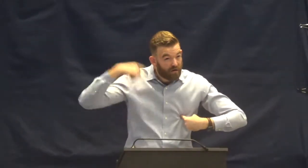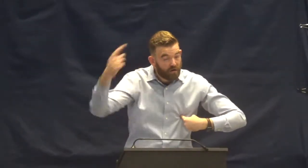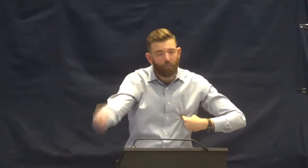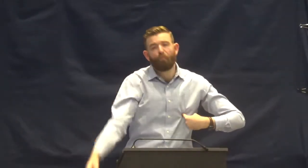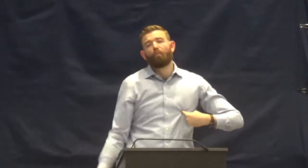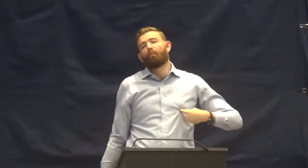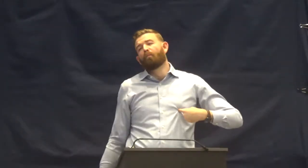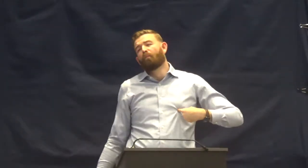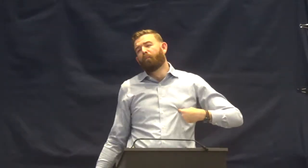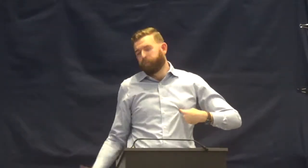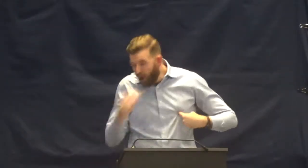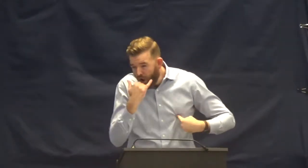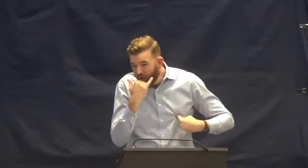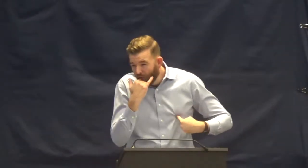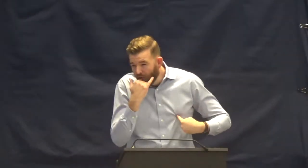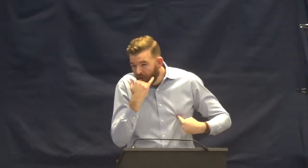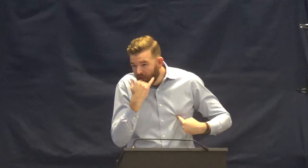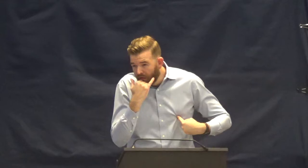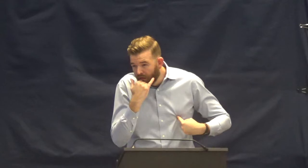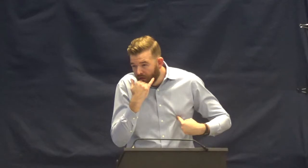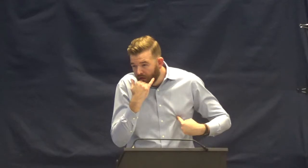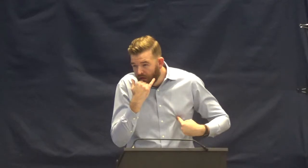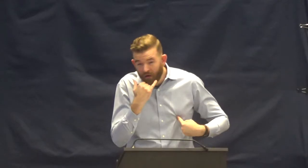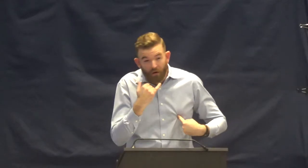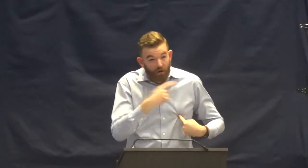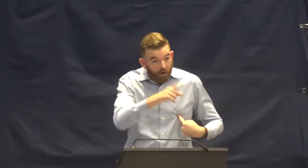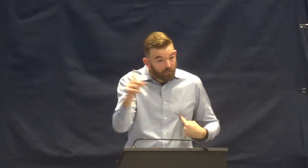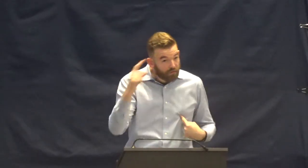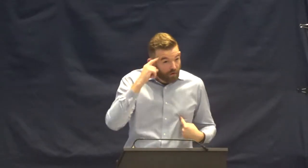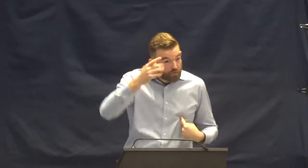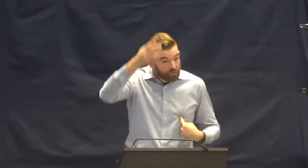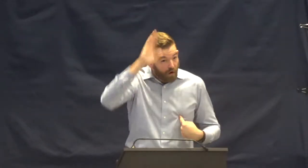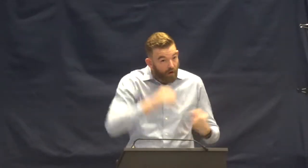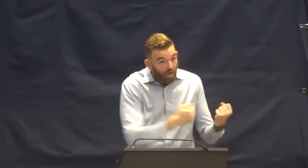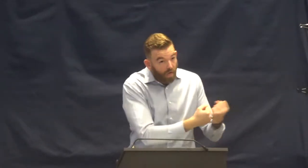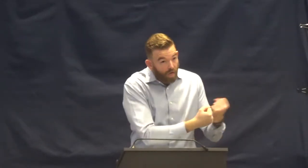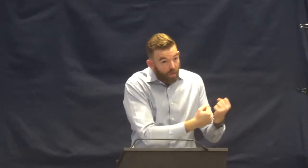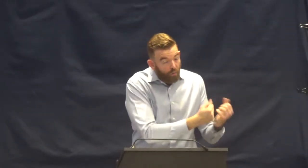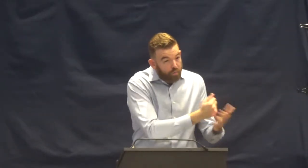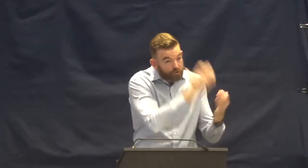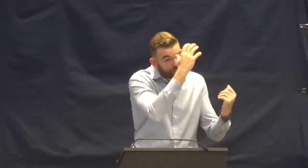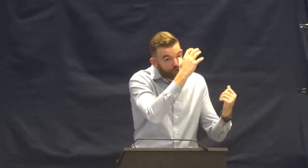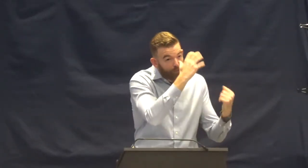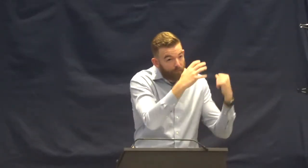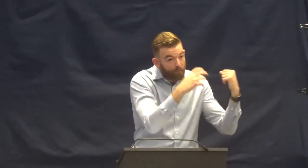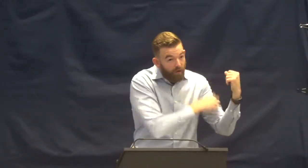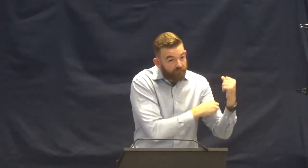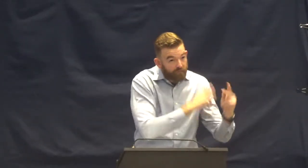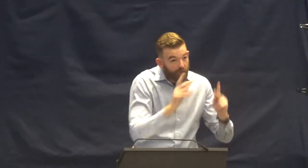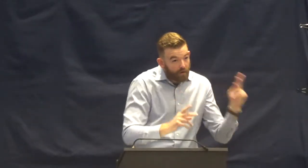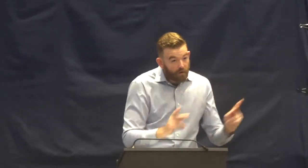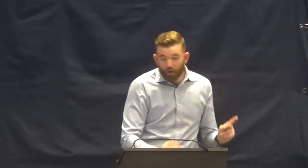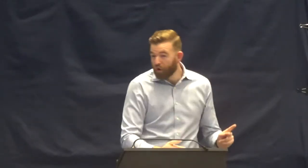talking about who I am, y'all have been wrong. You think that I'm on the side of the rich and